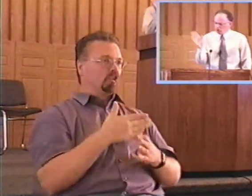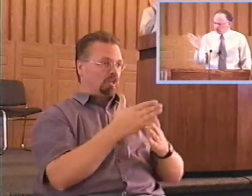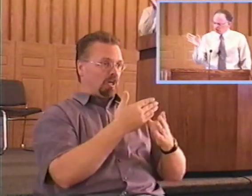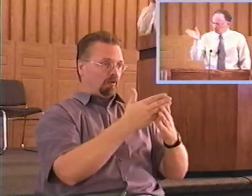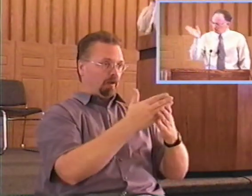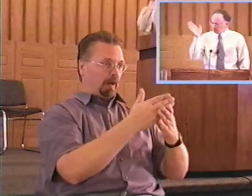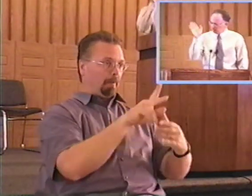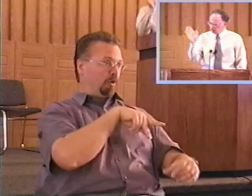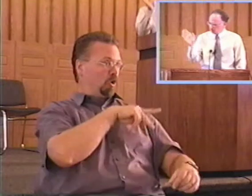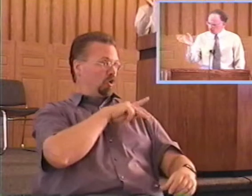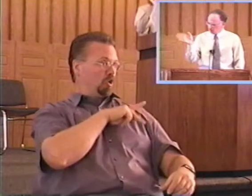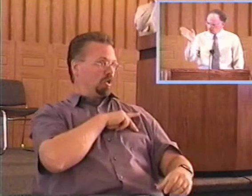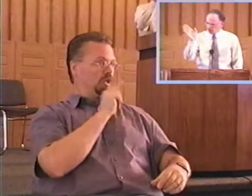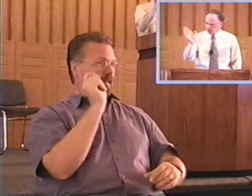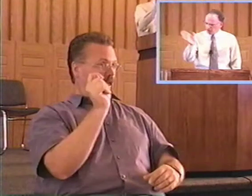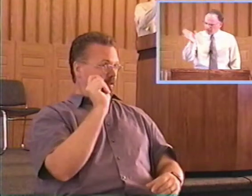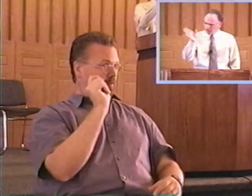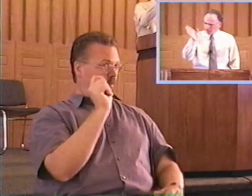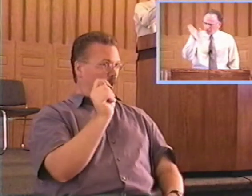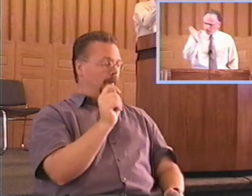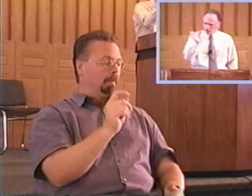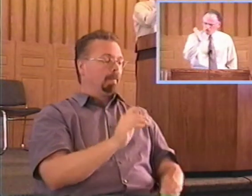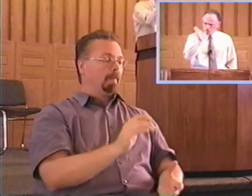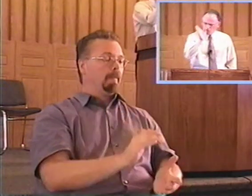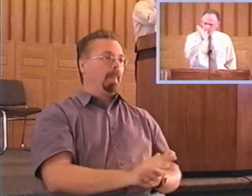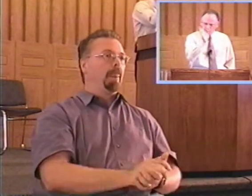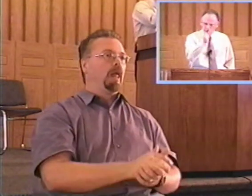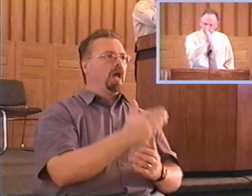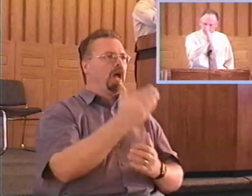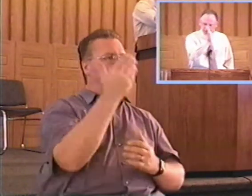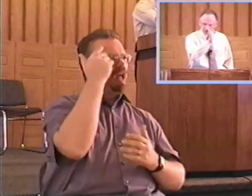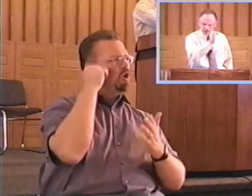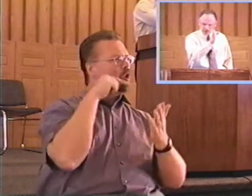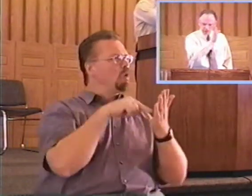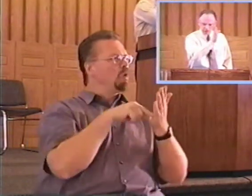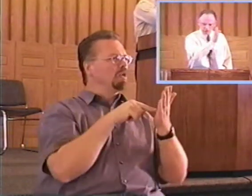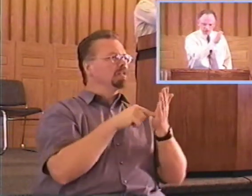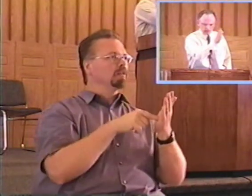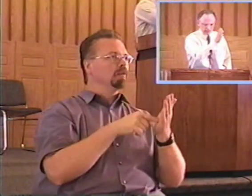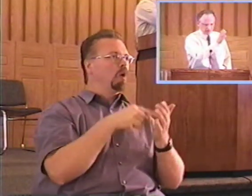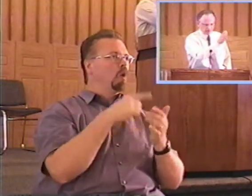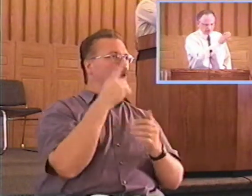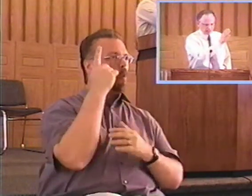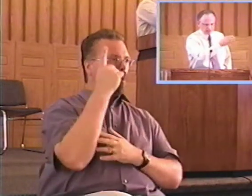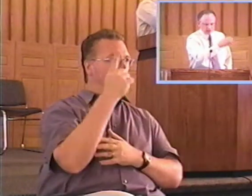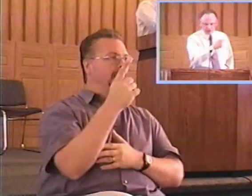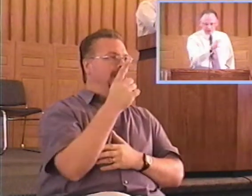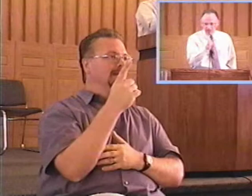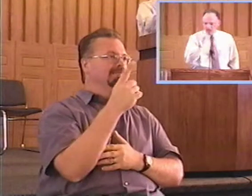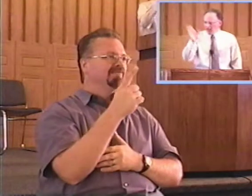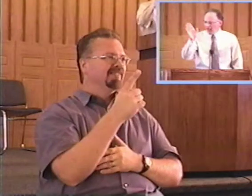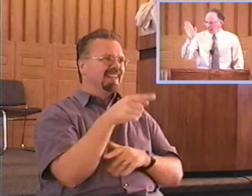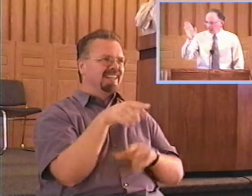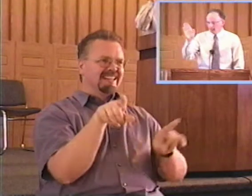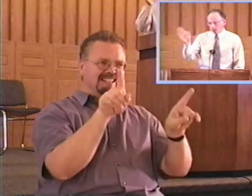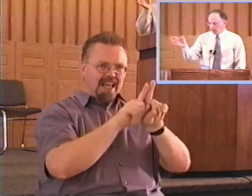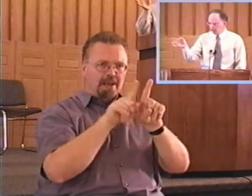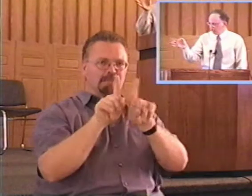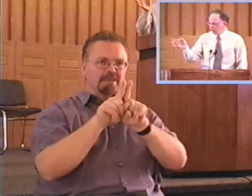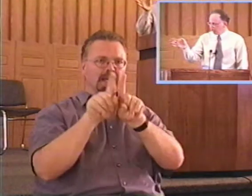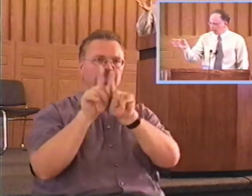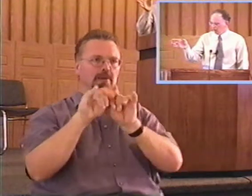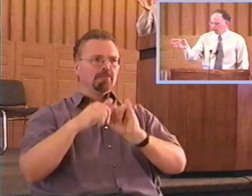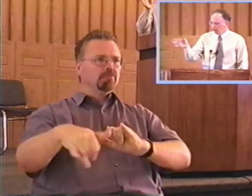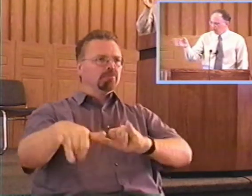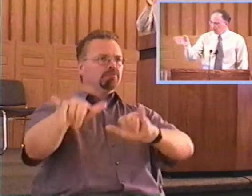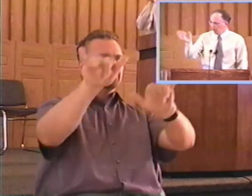just noticed was a consistent pattern in all of the personal testimonies that they were saying is, I didn't